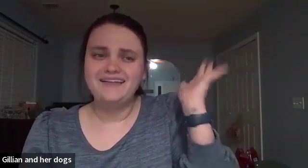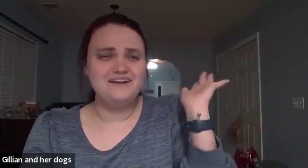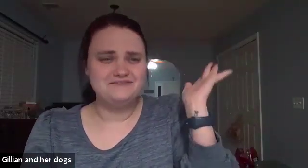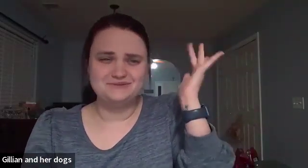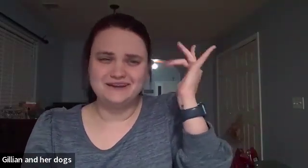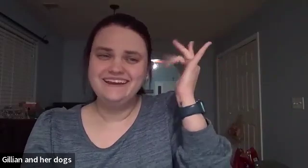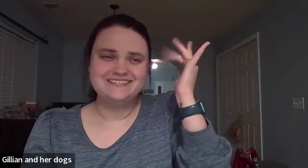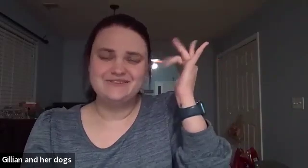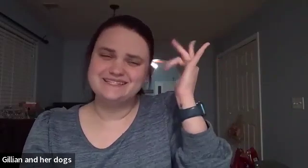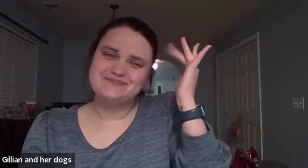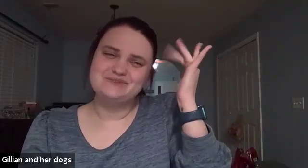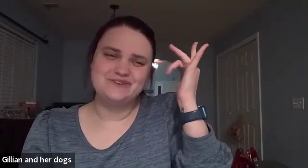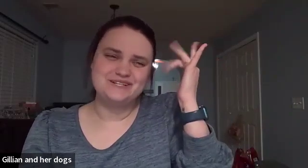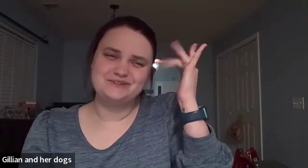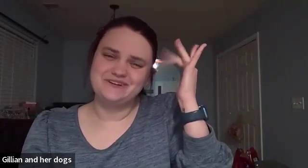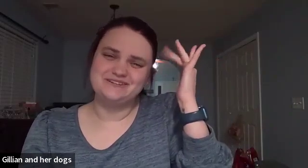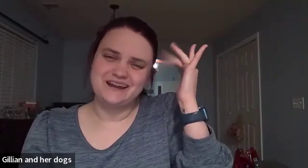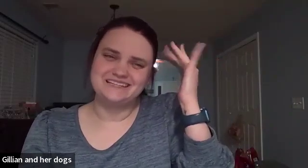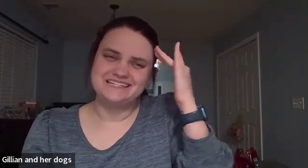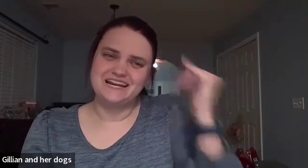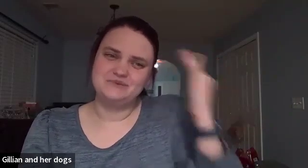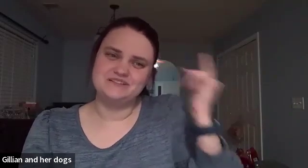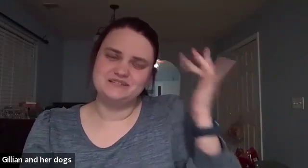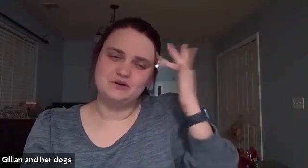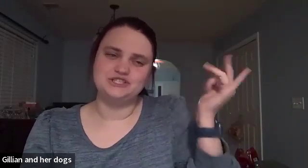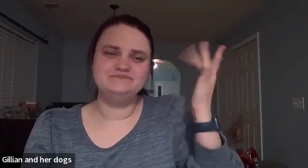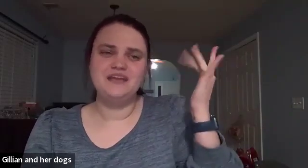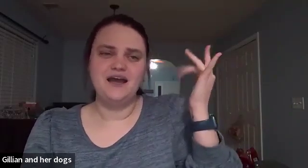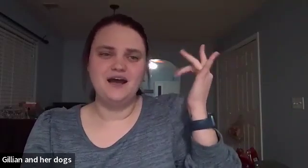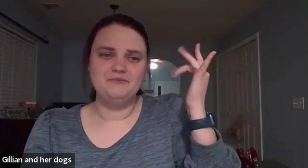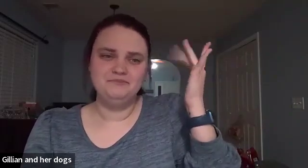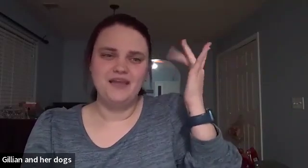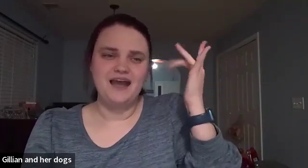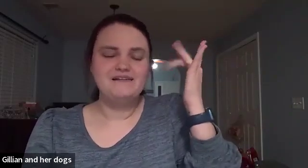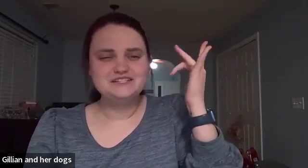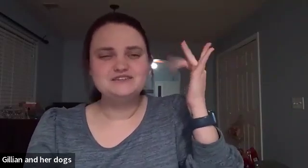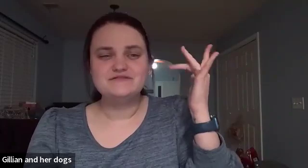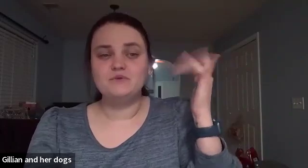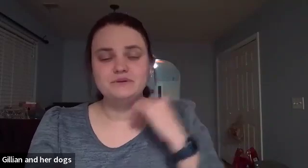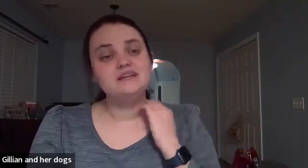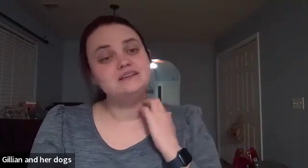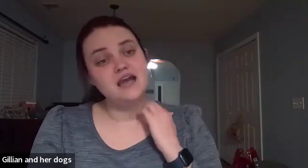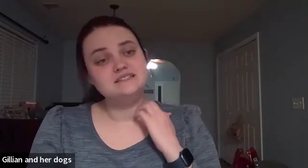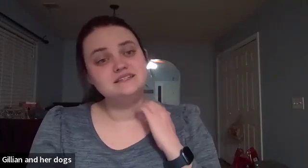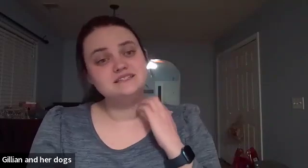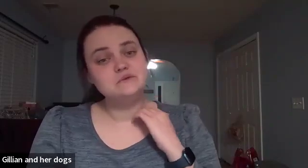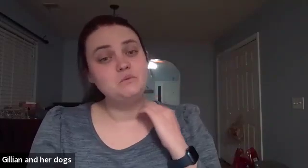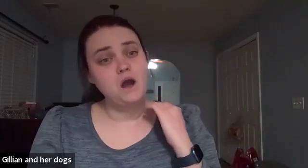I love this one. It's very simple. It's very short, very direct. It's not too much of this motion. I like to do this if I'm repeatedly asking someone